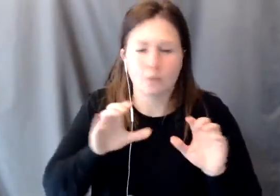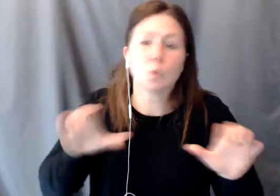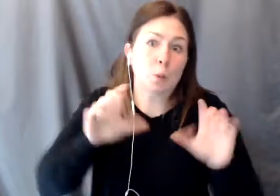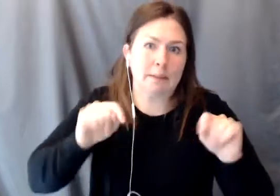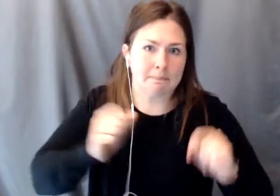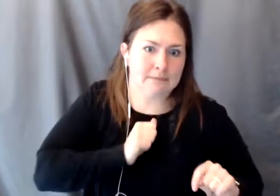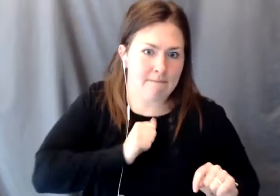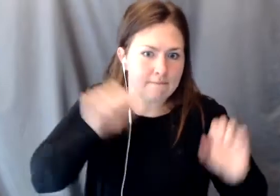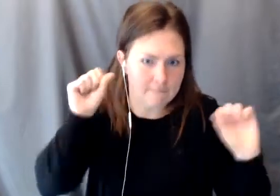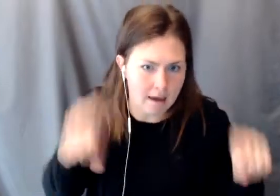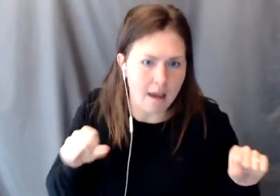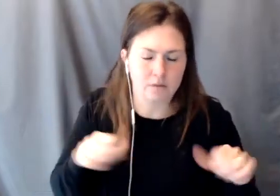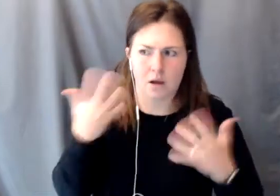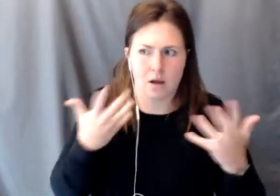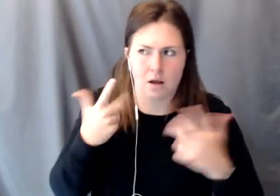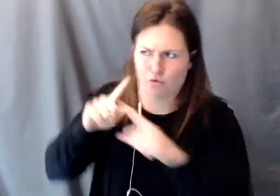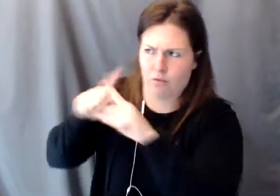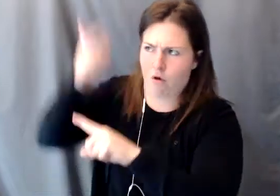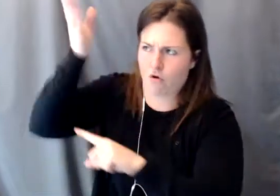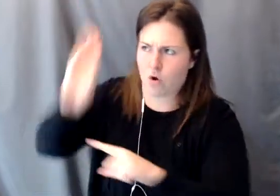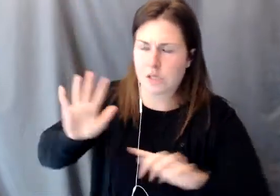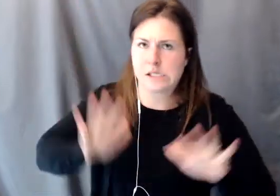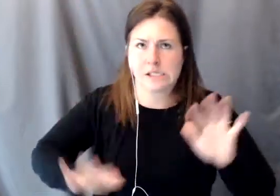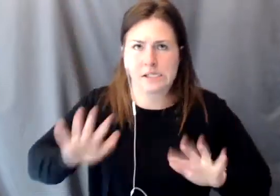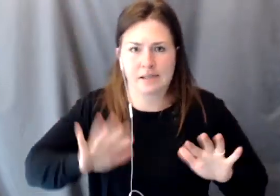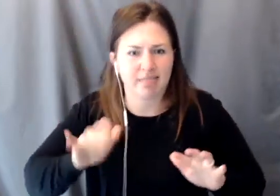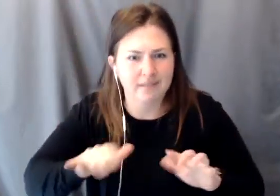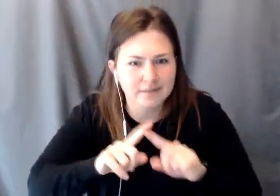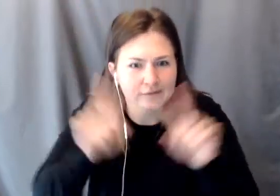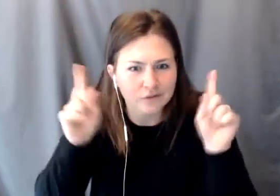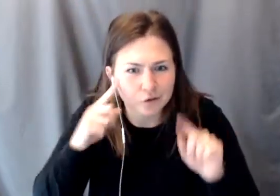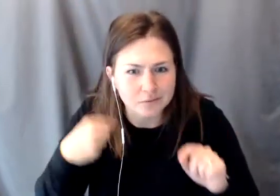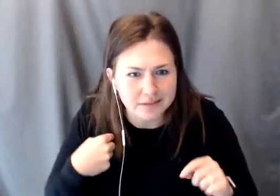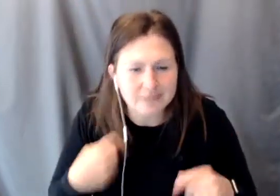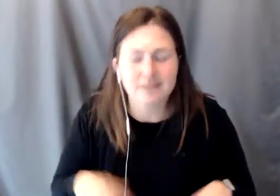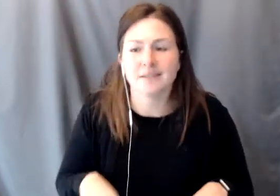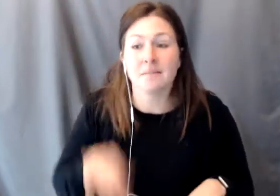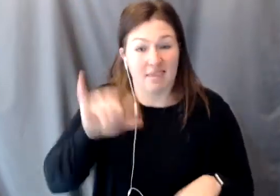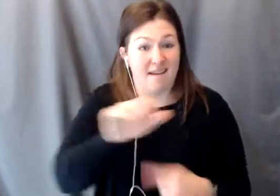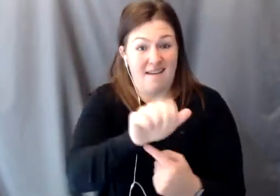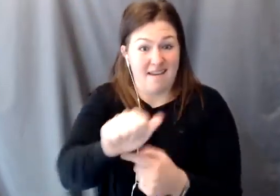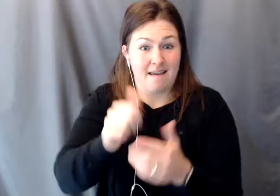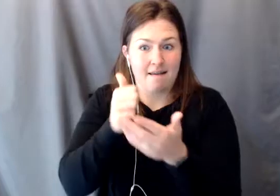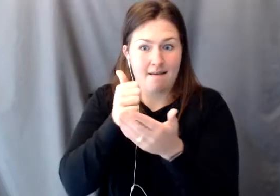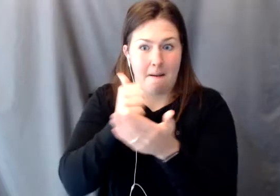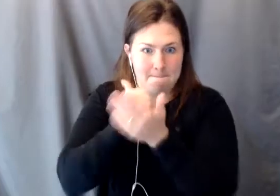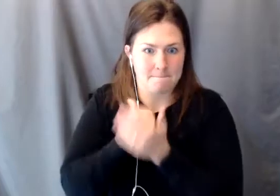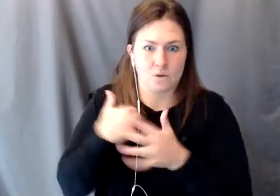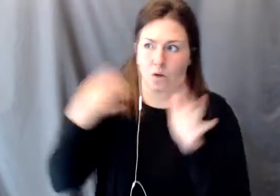whole journey that I've had in Alcoholics Anonymous to connect with the God of my understanding more than on an intellectual